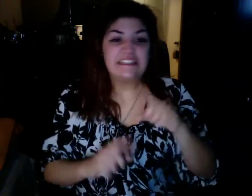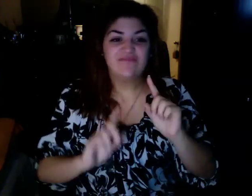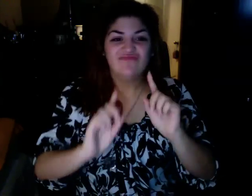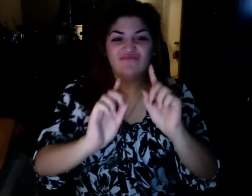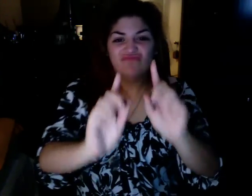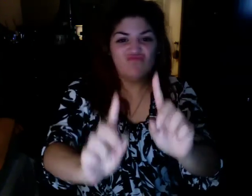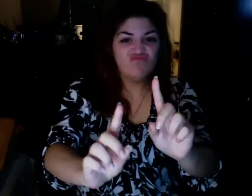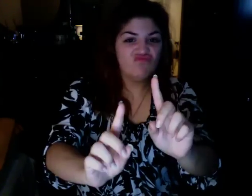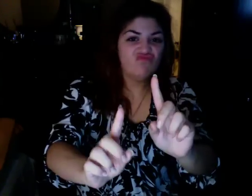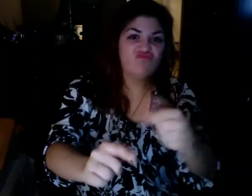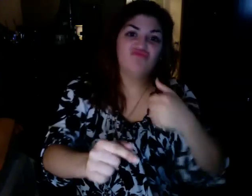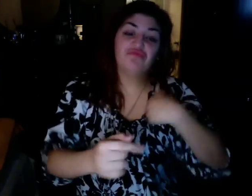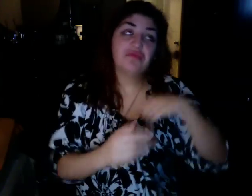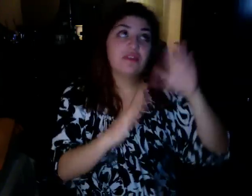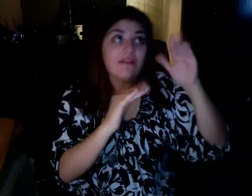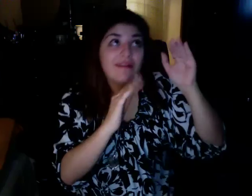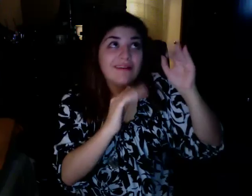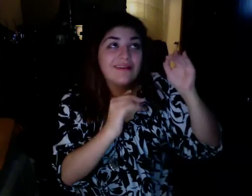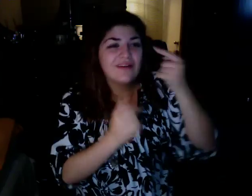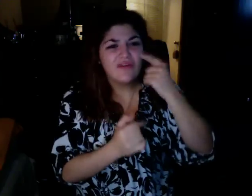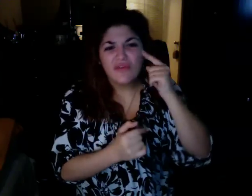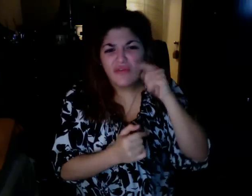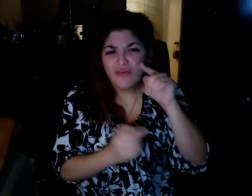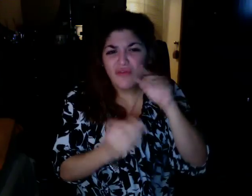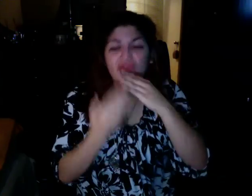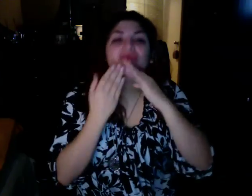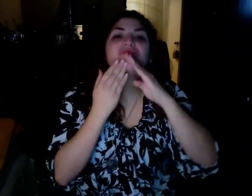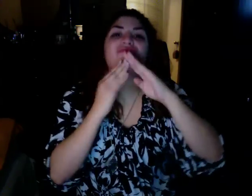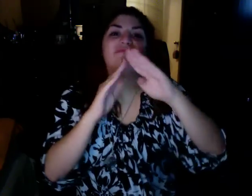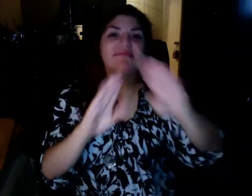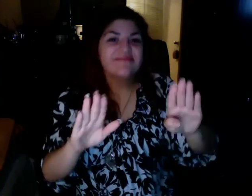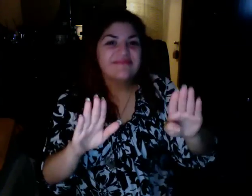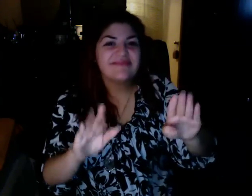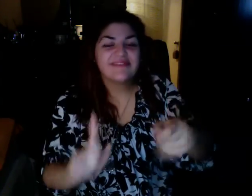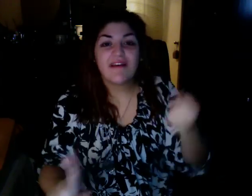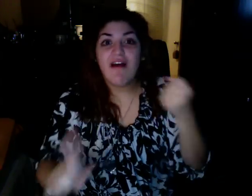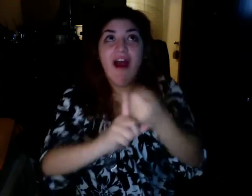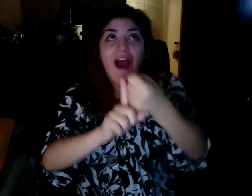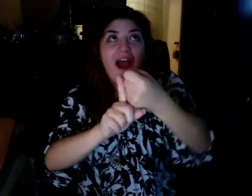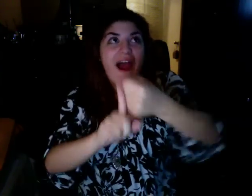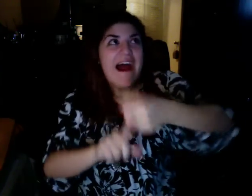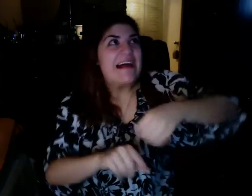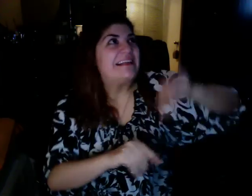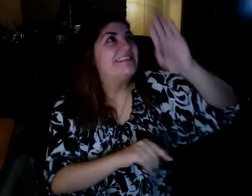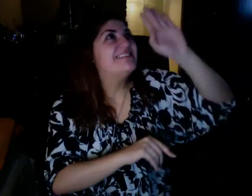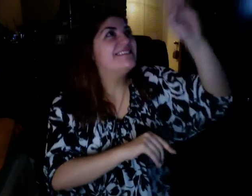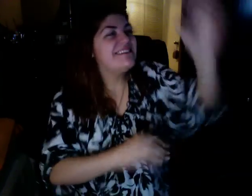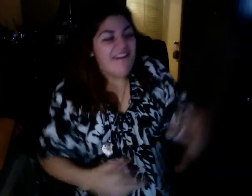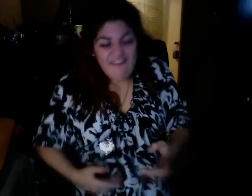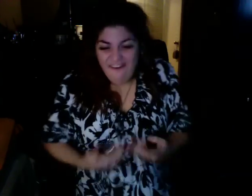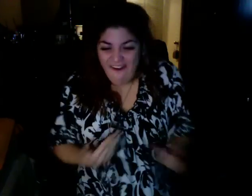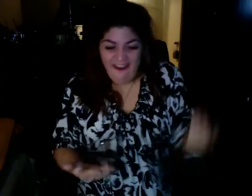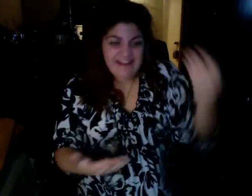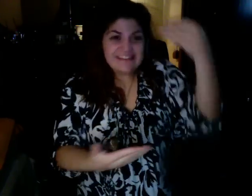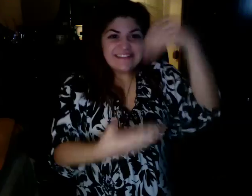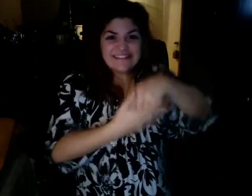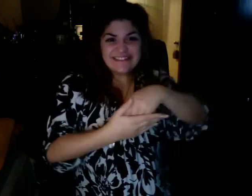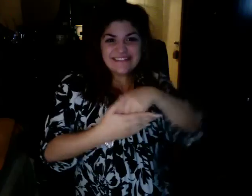But that's understandable, because Congress was busy with other matters. Mr. Speaker, today I rise to offer